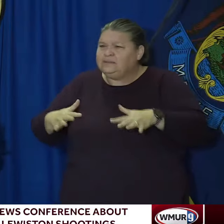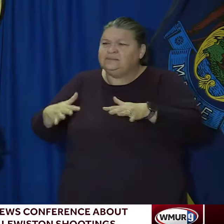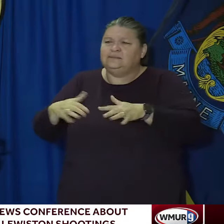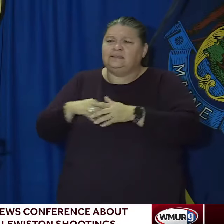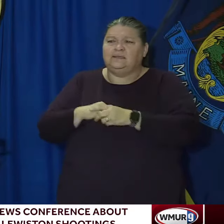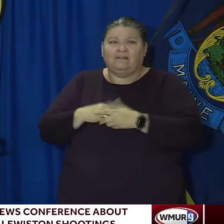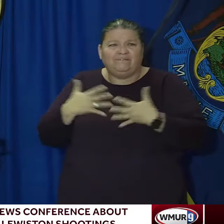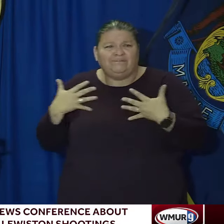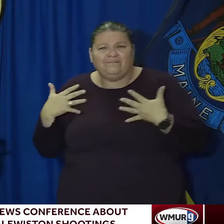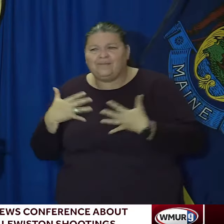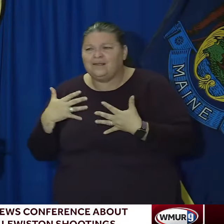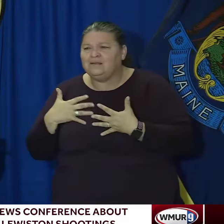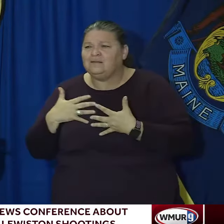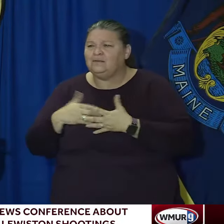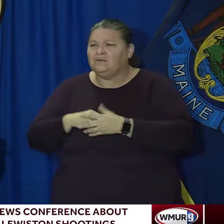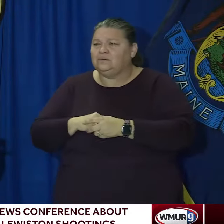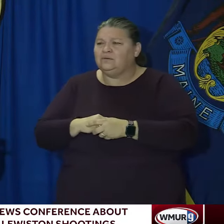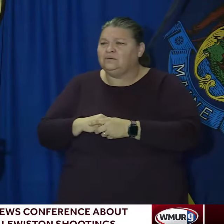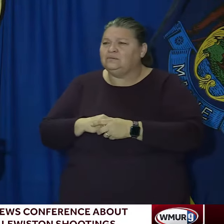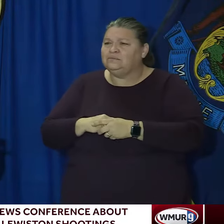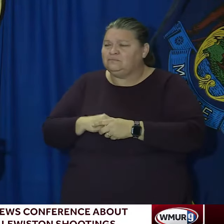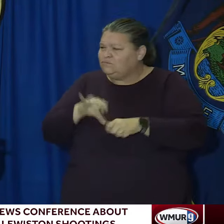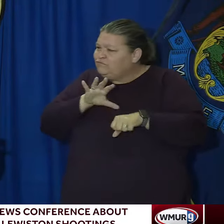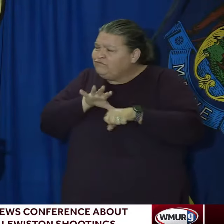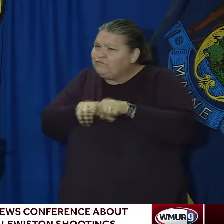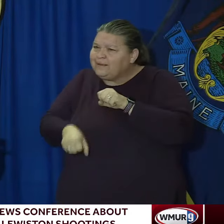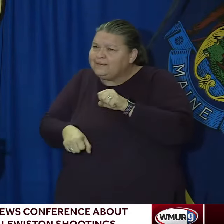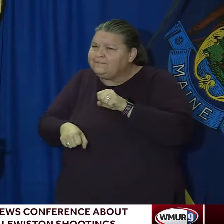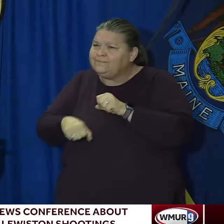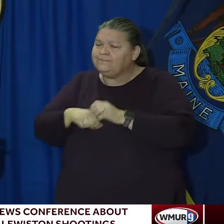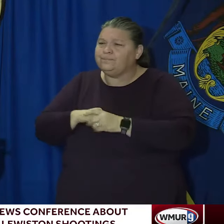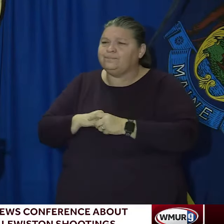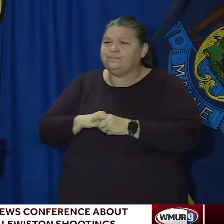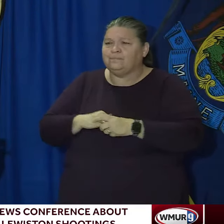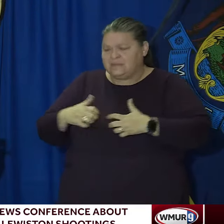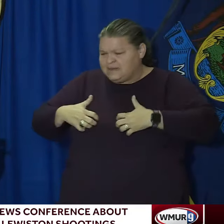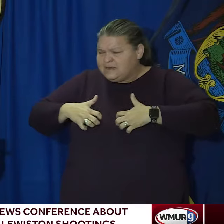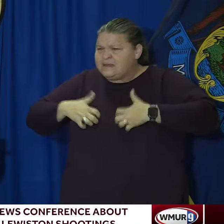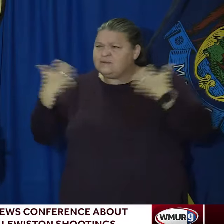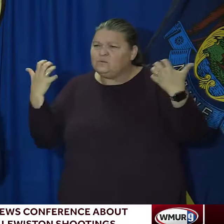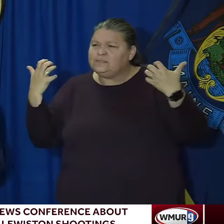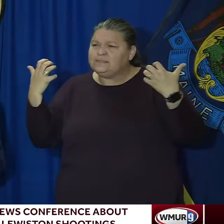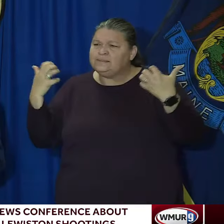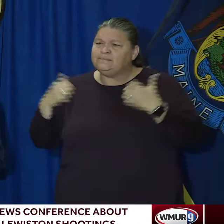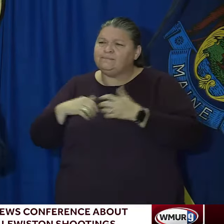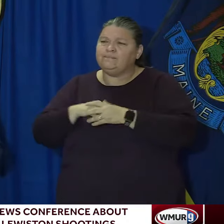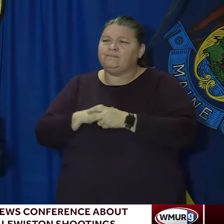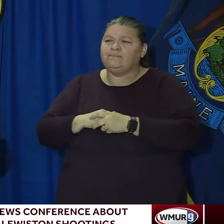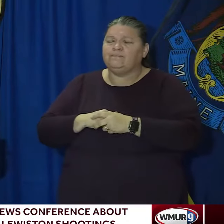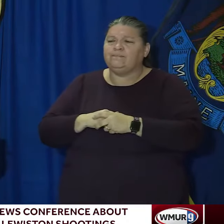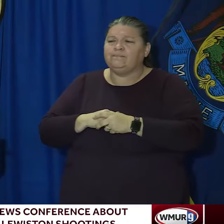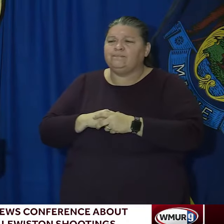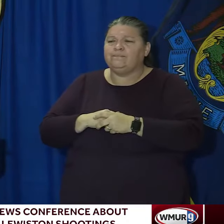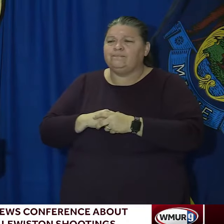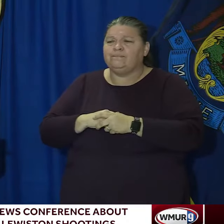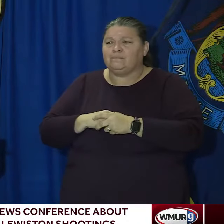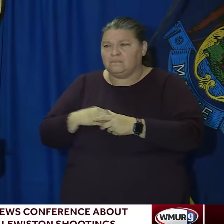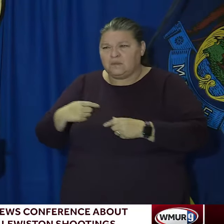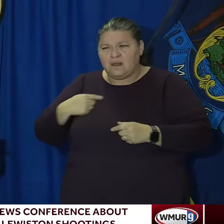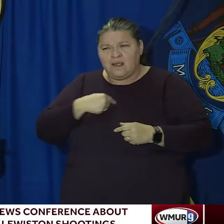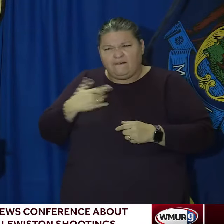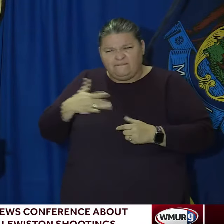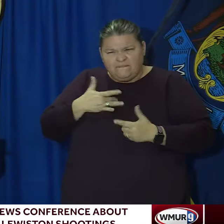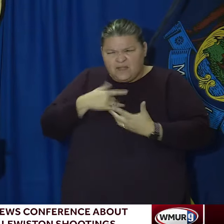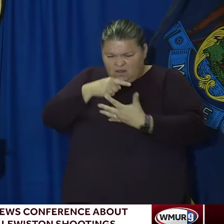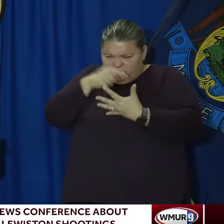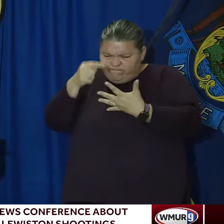fear, from grief to anger. I felt many of these emotions